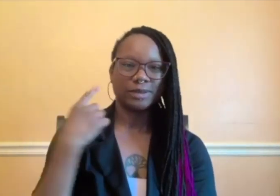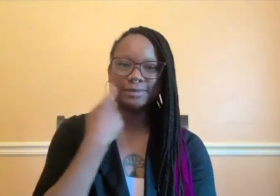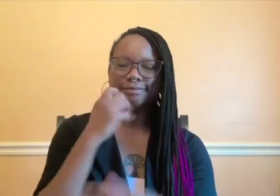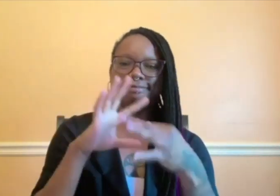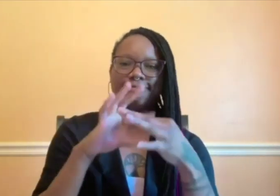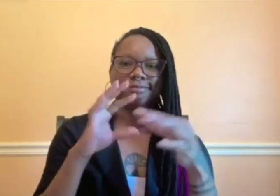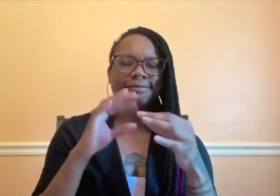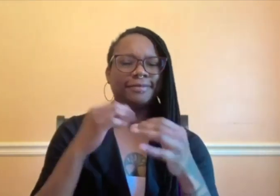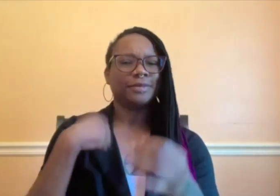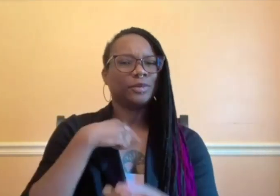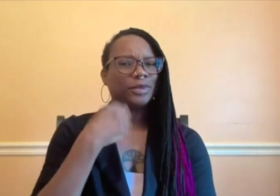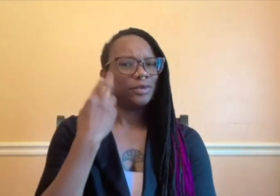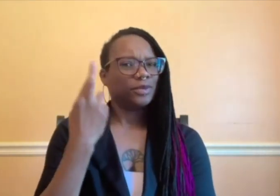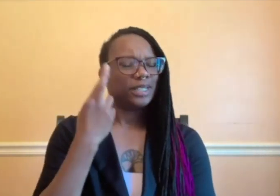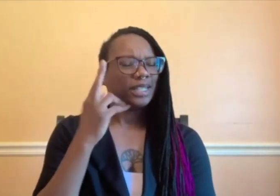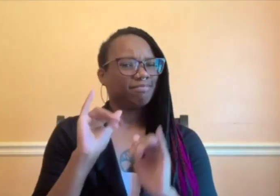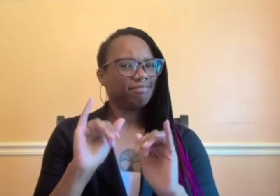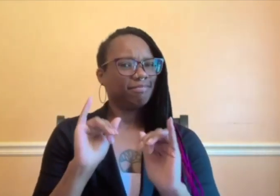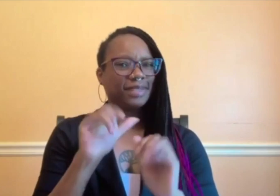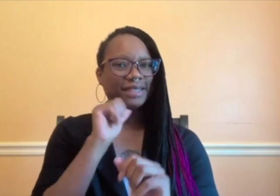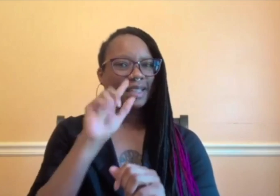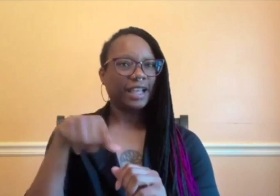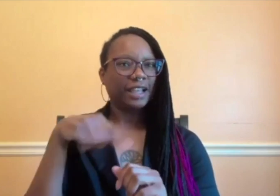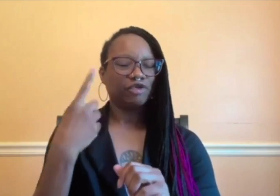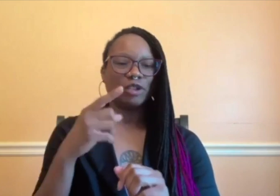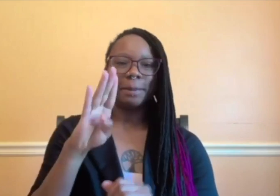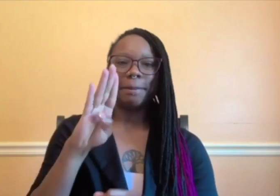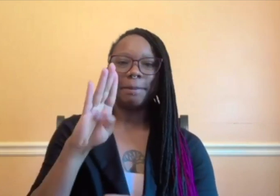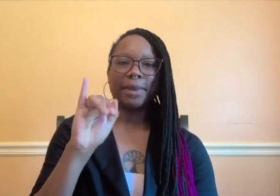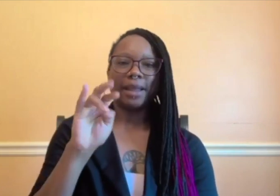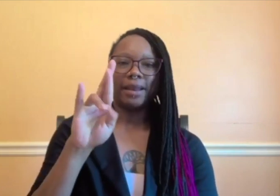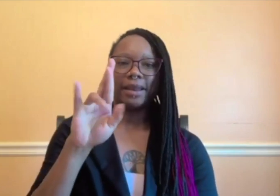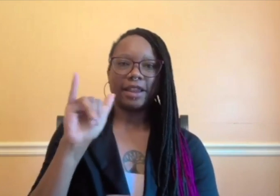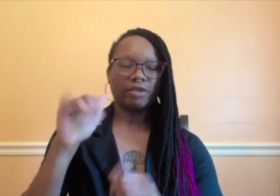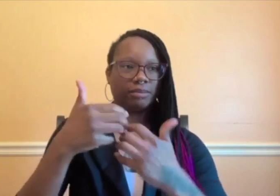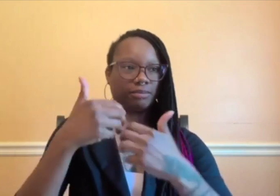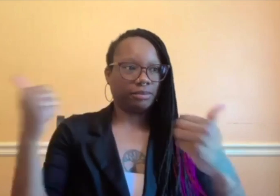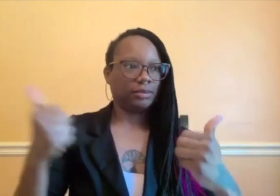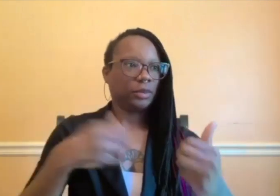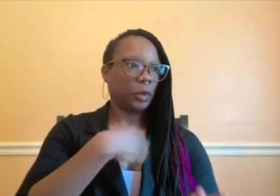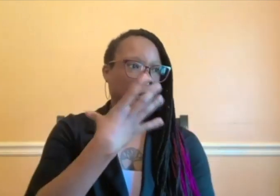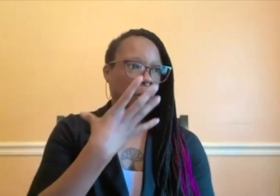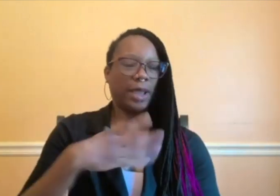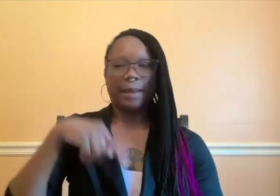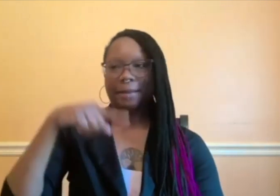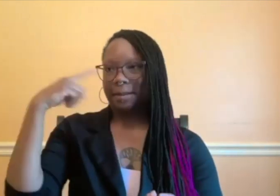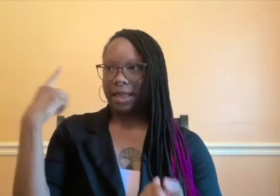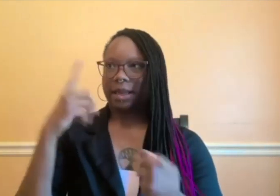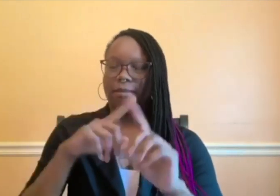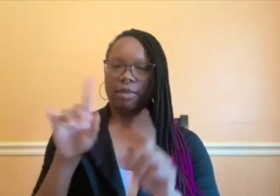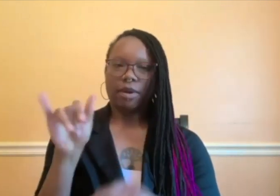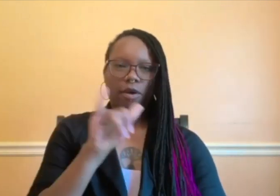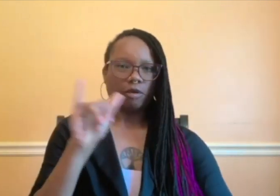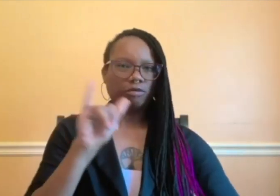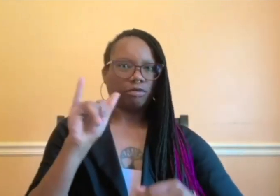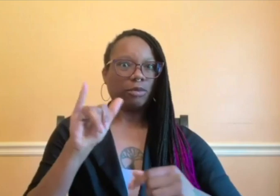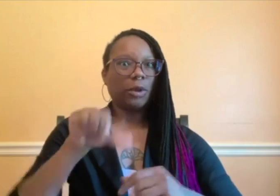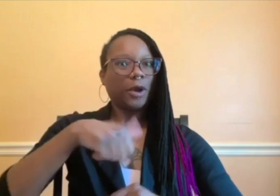Now, related to what Dr. Ani just said, we realized that it wasn't just a binary, white and Black,